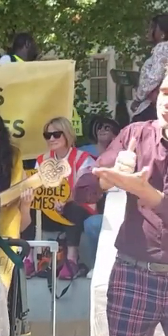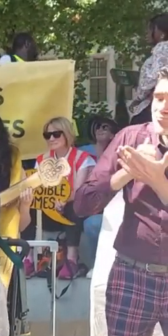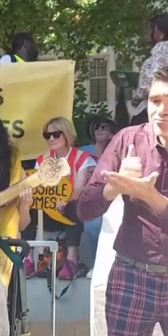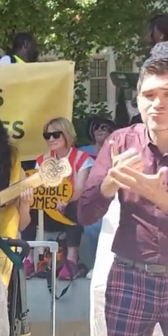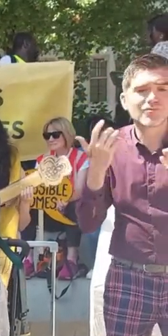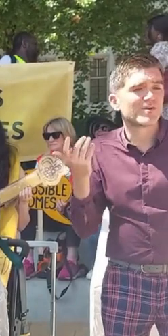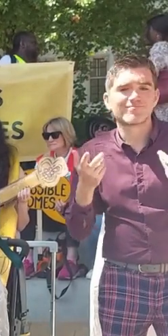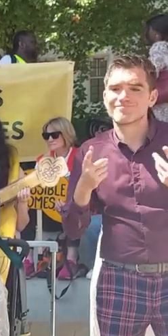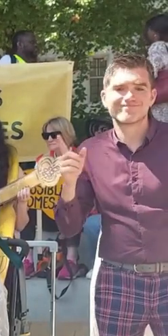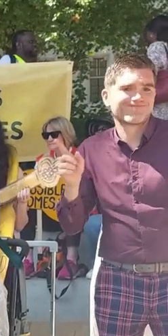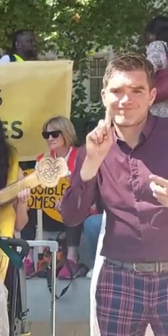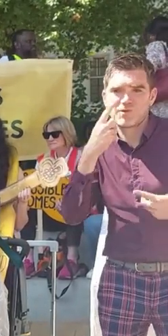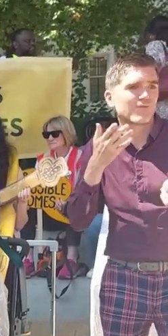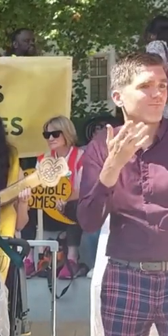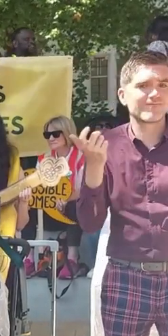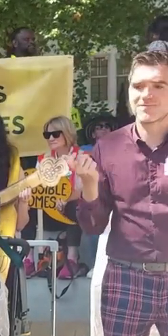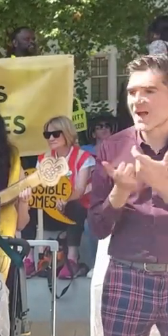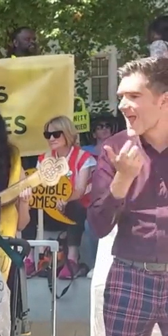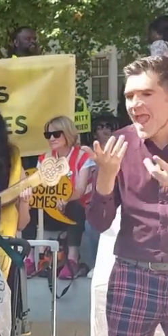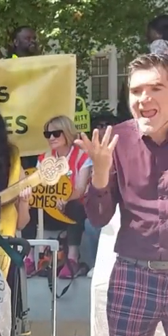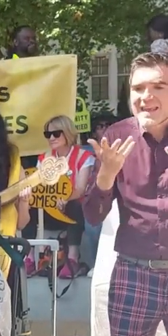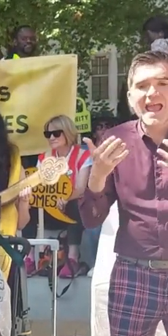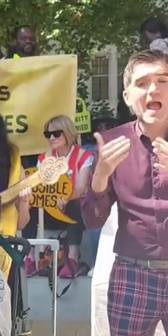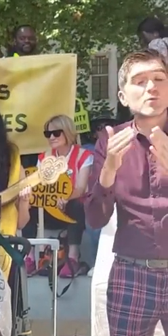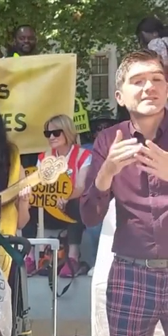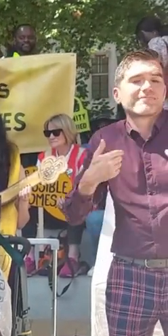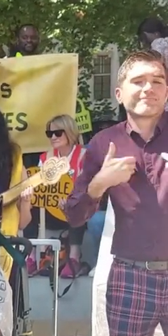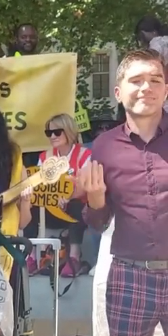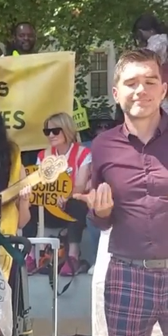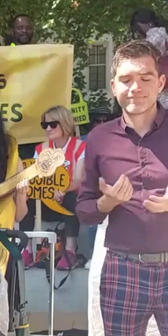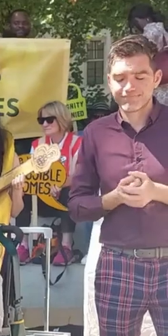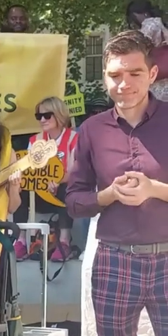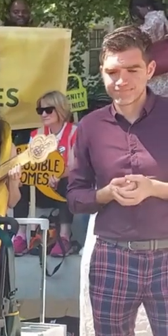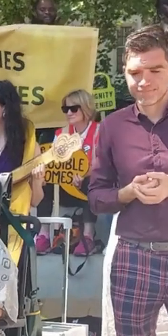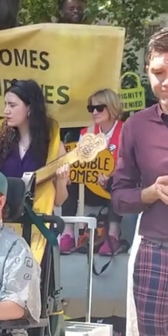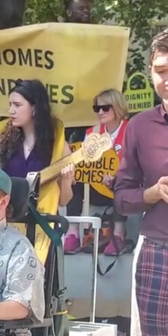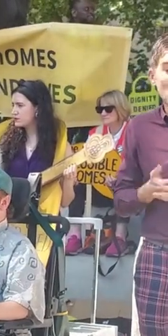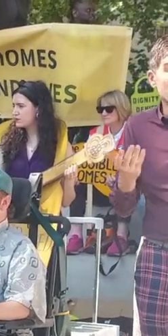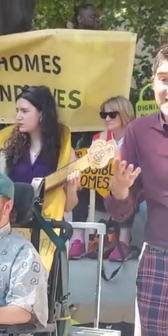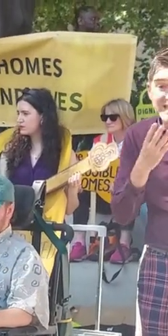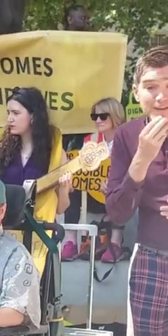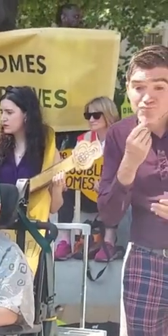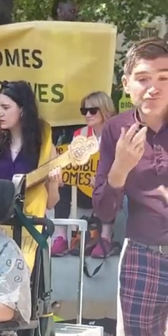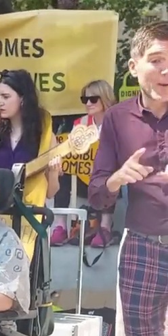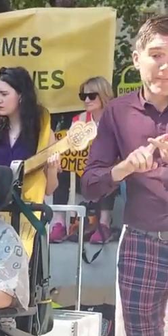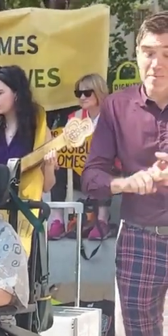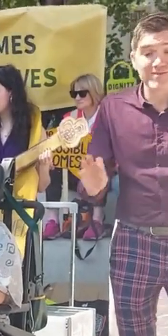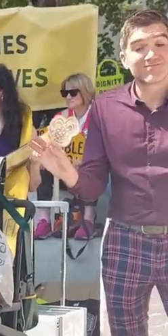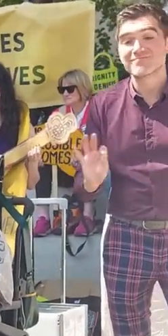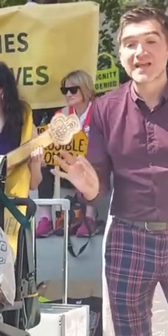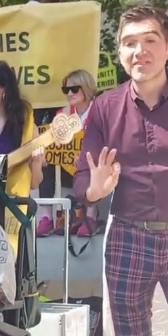had identified suitable accommodation for me, even on a temporary basis.